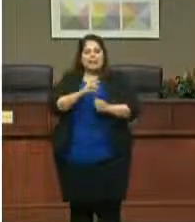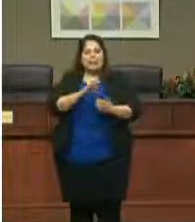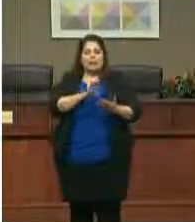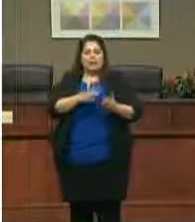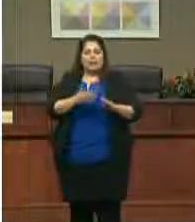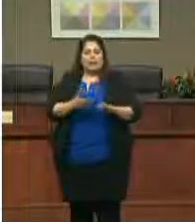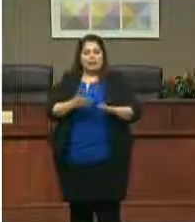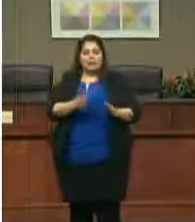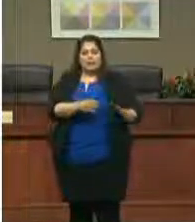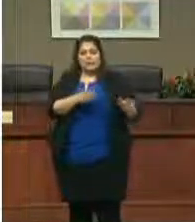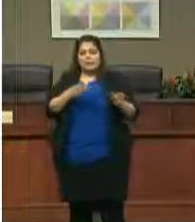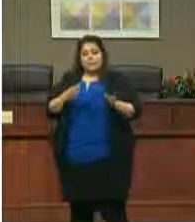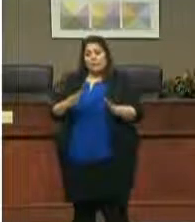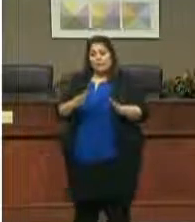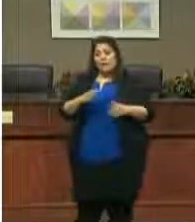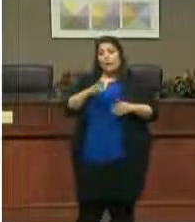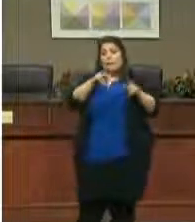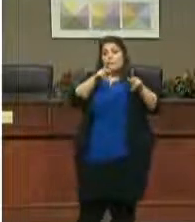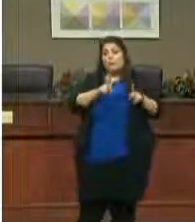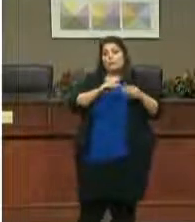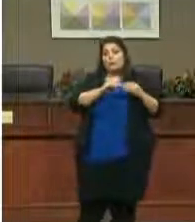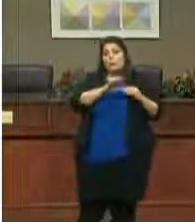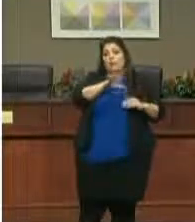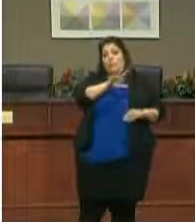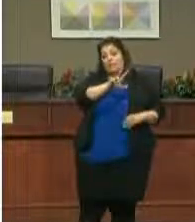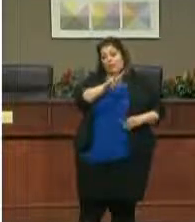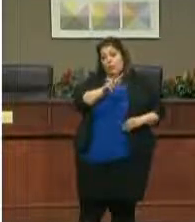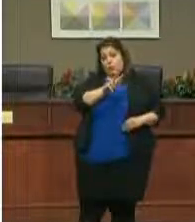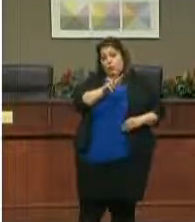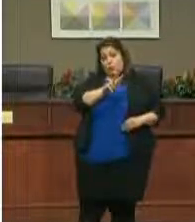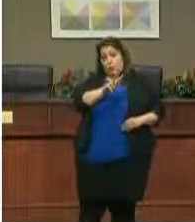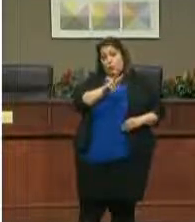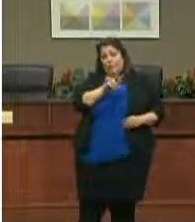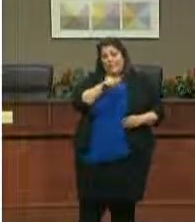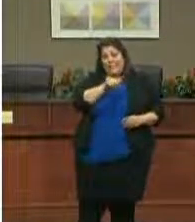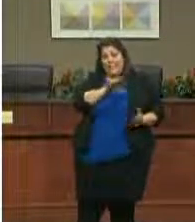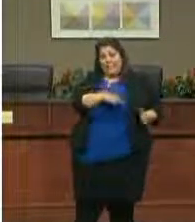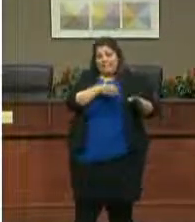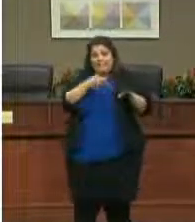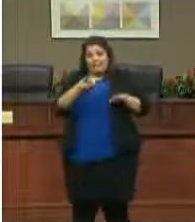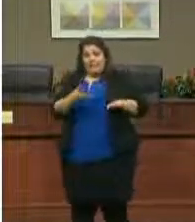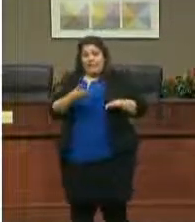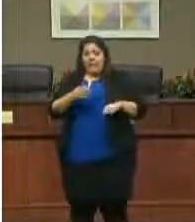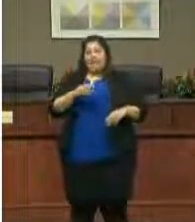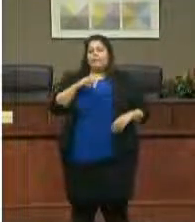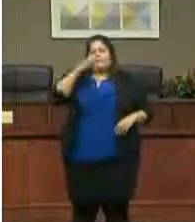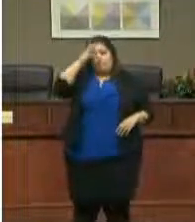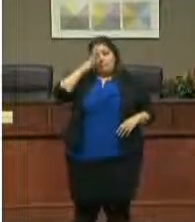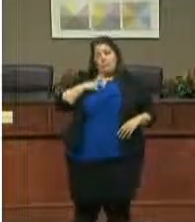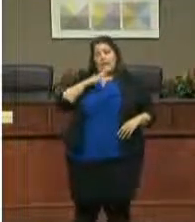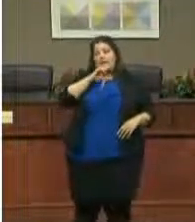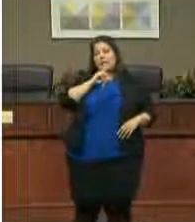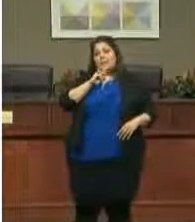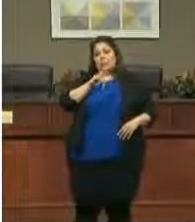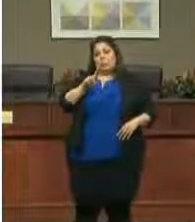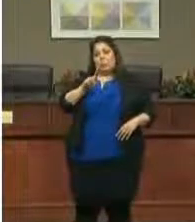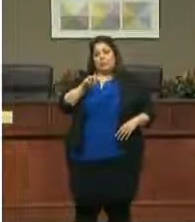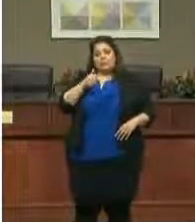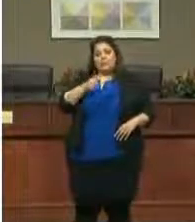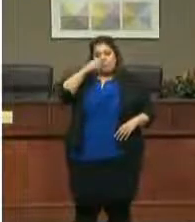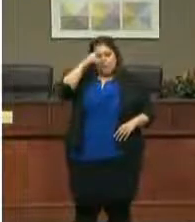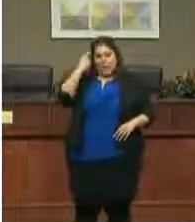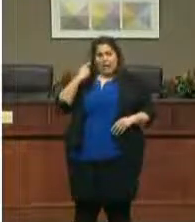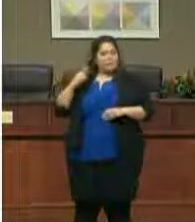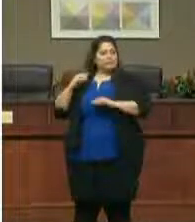52 years old, the 52 fatality, 60-year-old male, black,